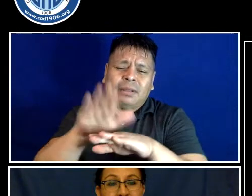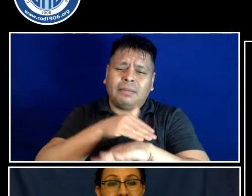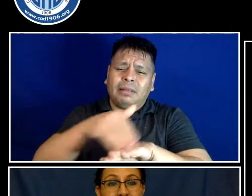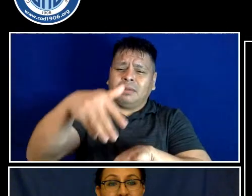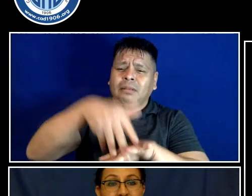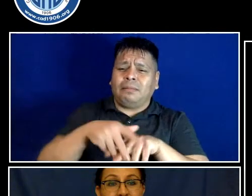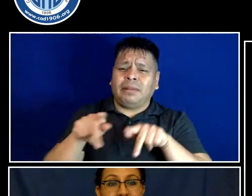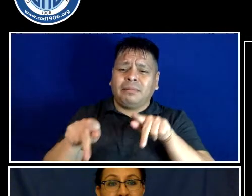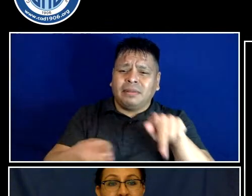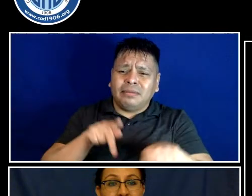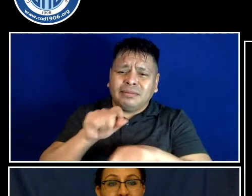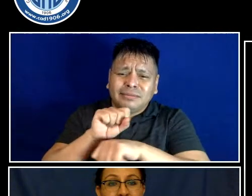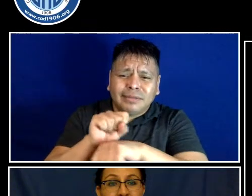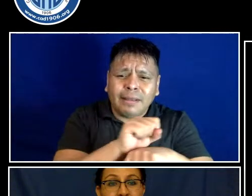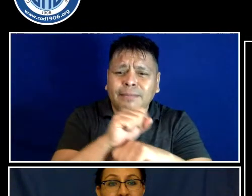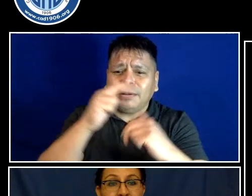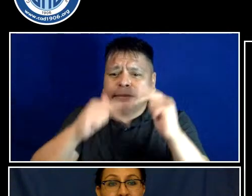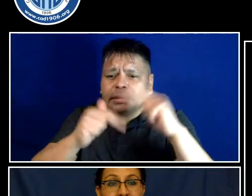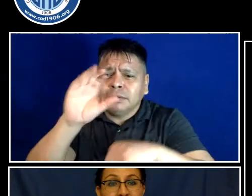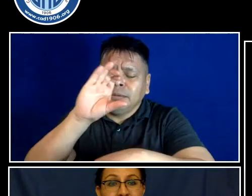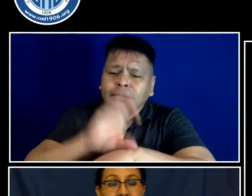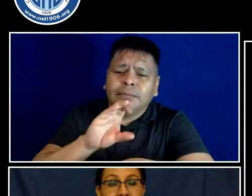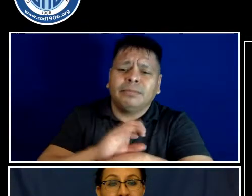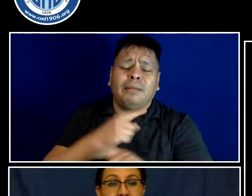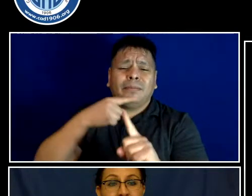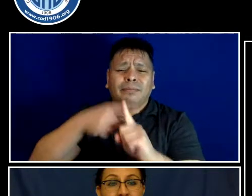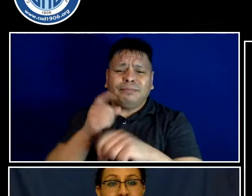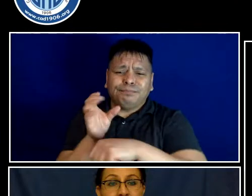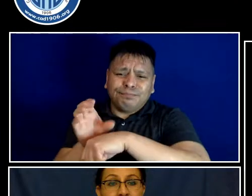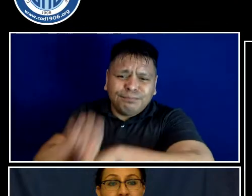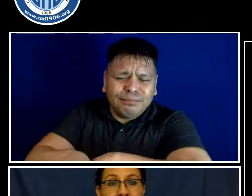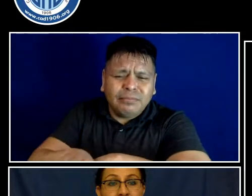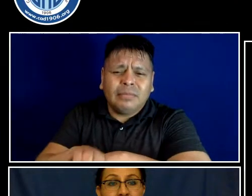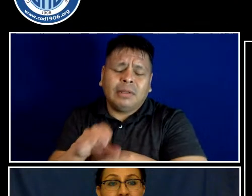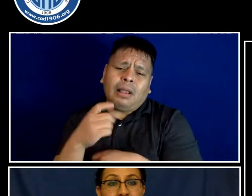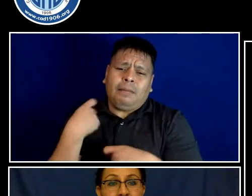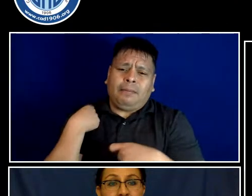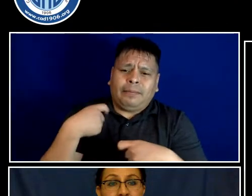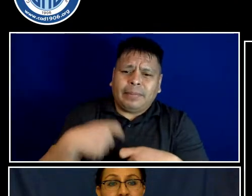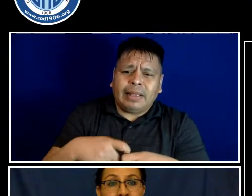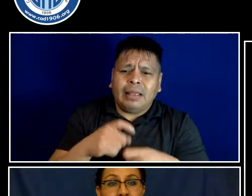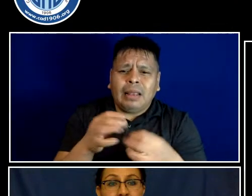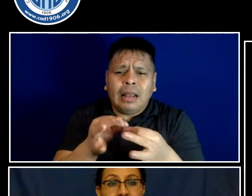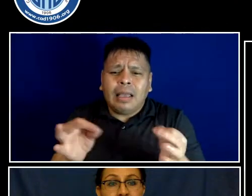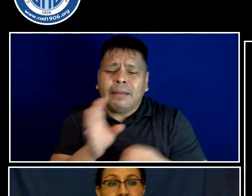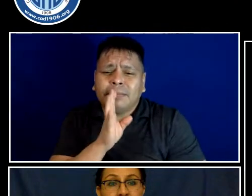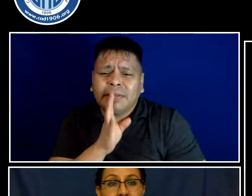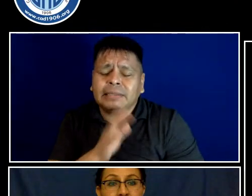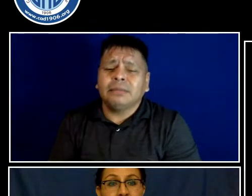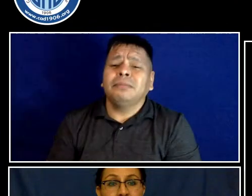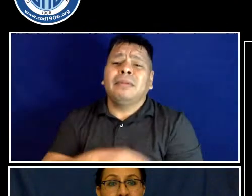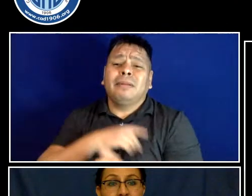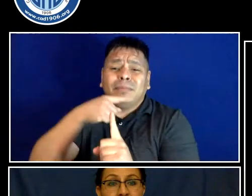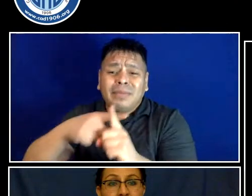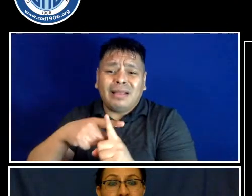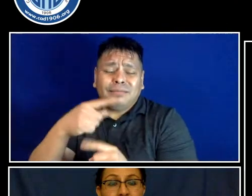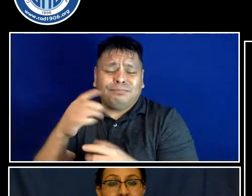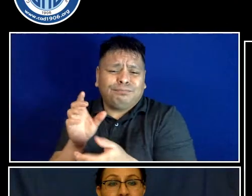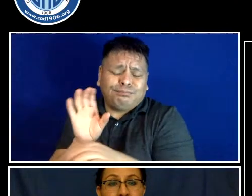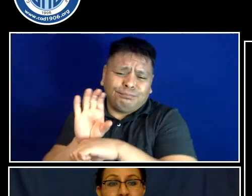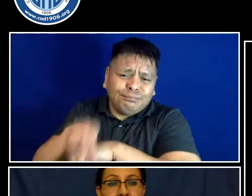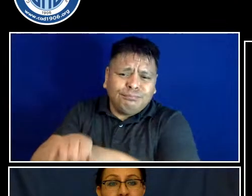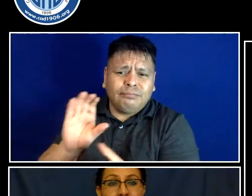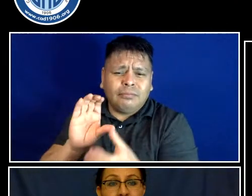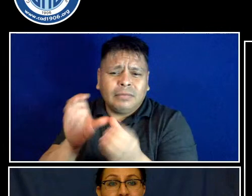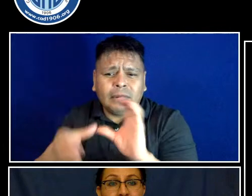But many of the community members disagreed with him because they would destroy indigenous artifacts,